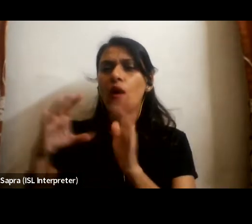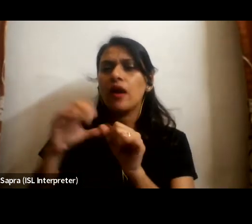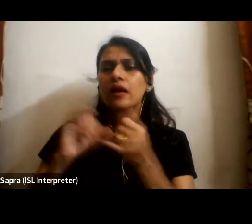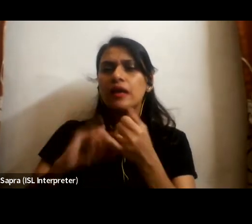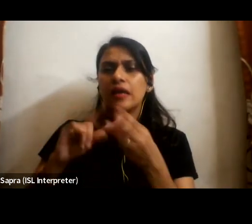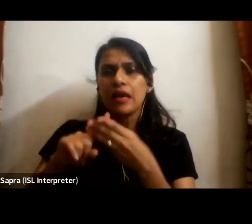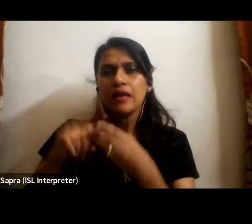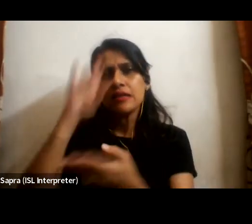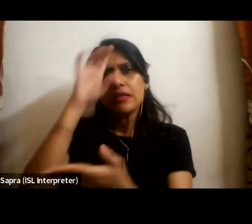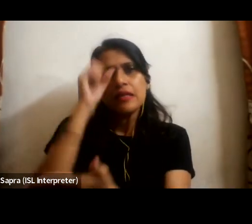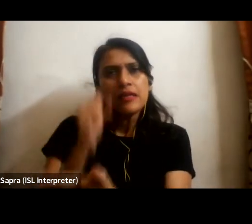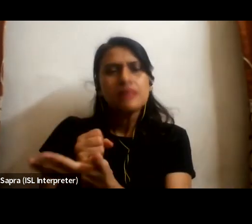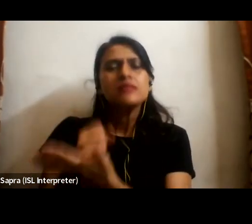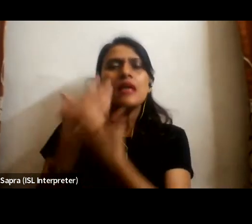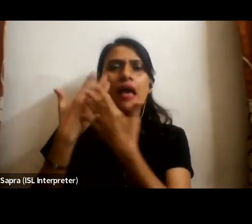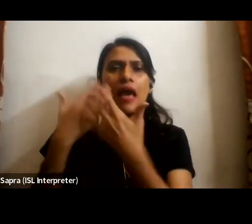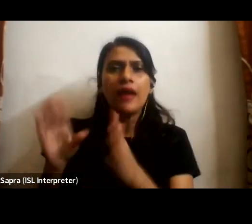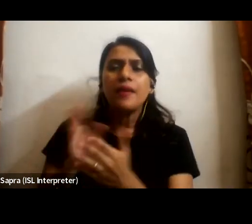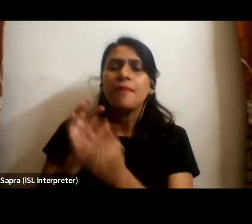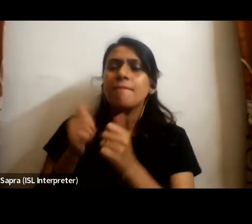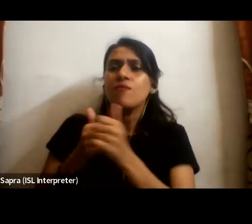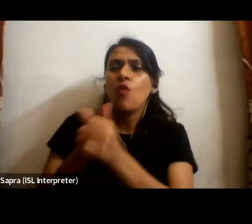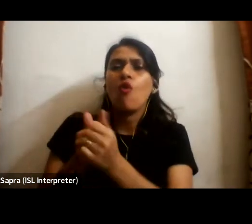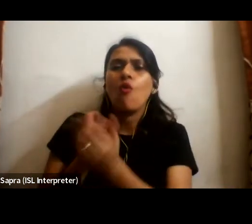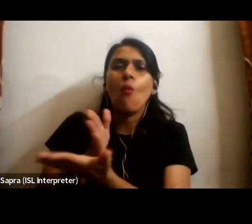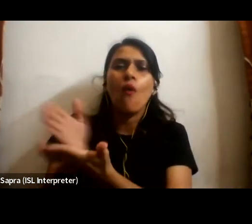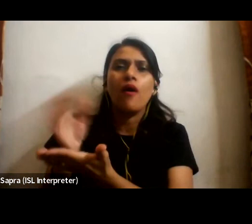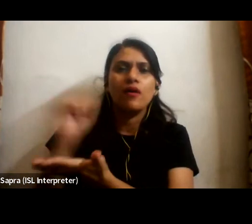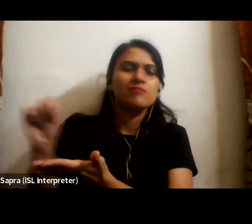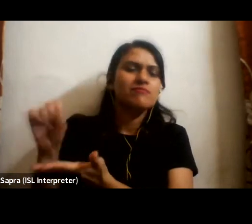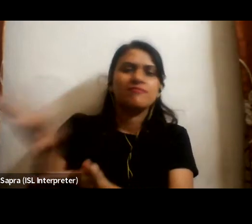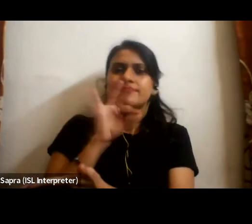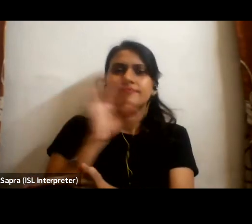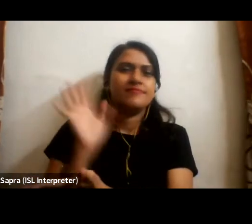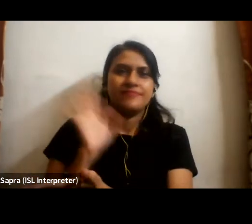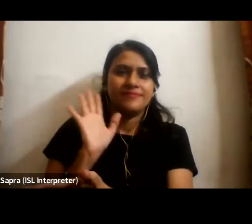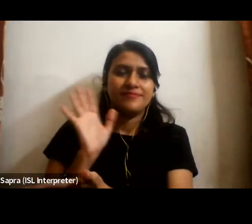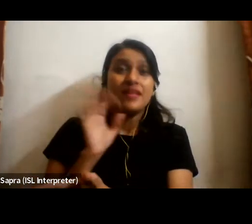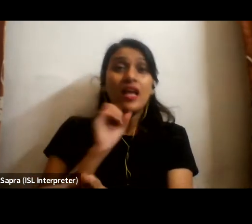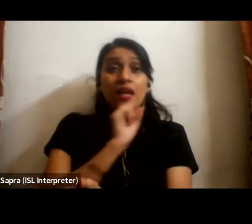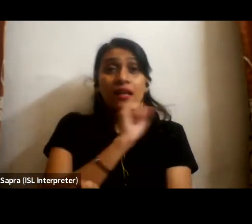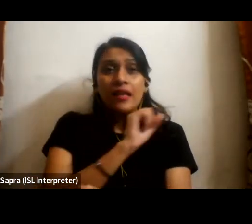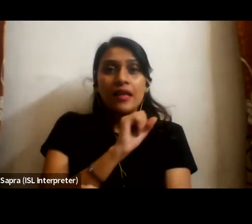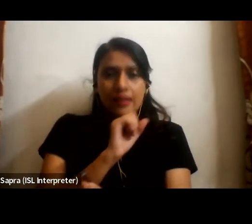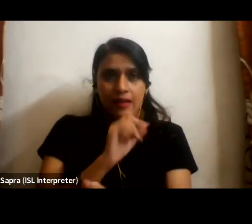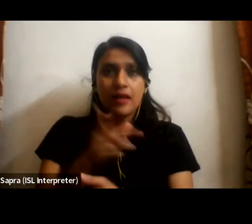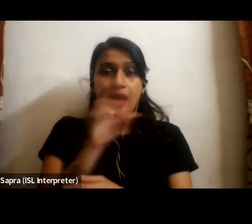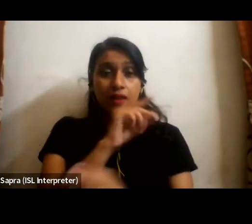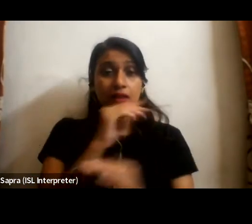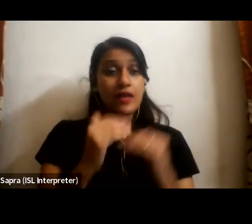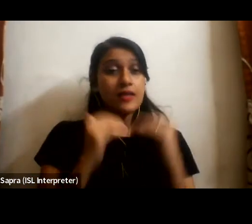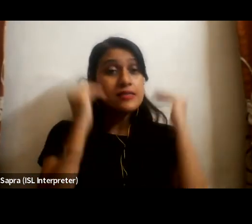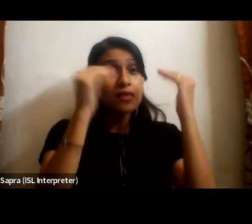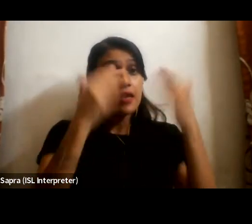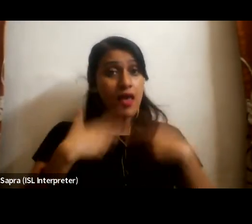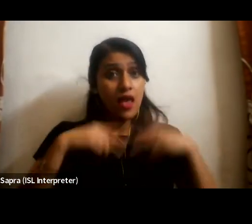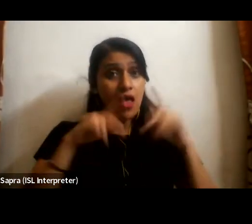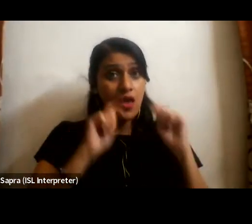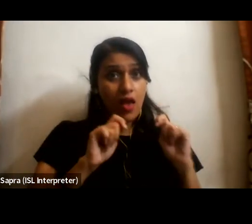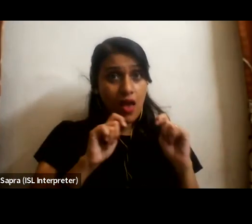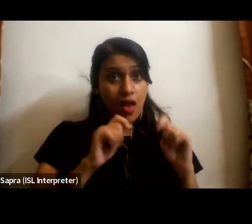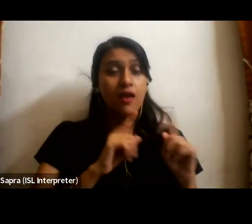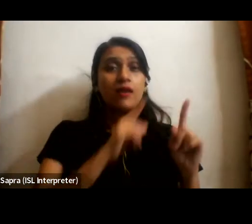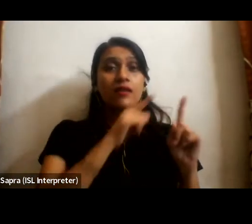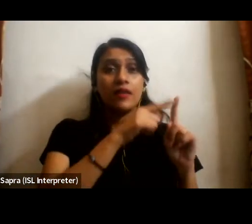decided in any particular way. And then, second, you go on to say that with respect to senior advocates, they need to be given